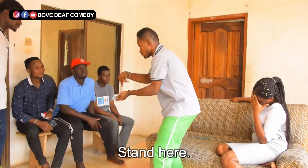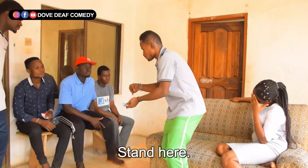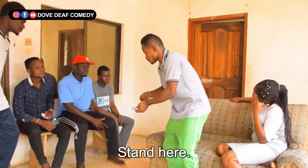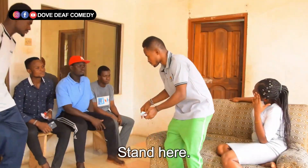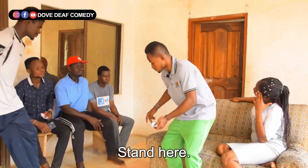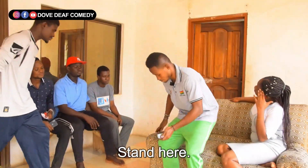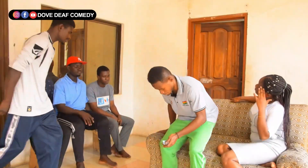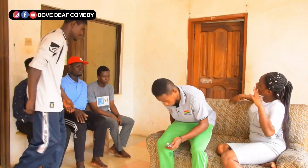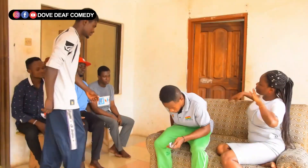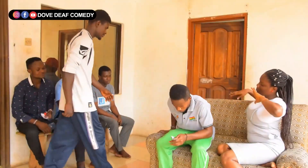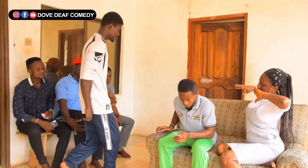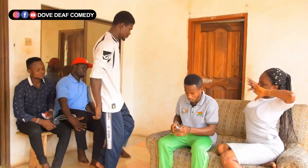Stand here.